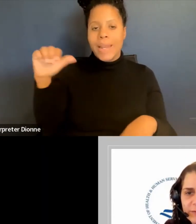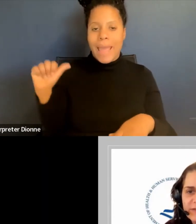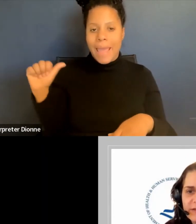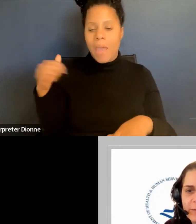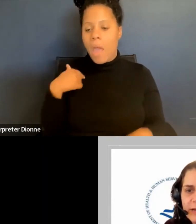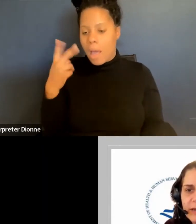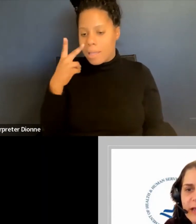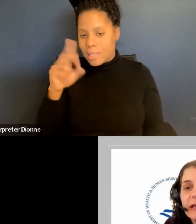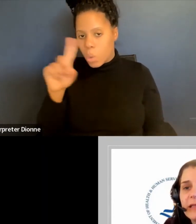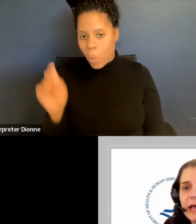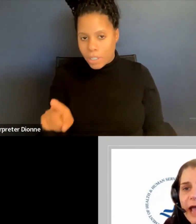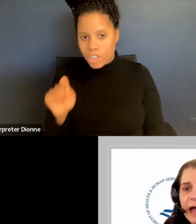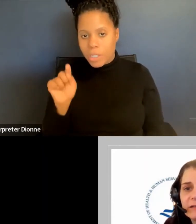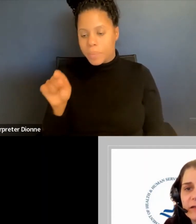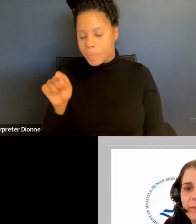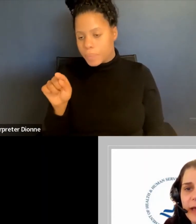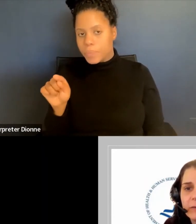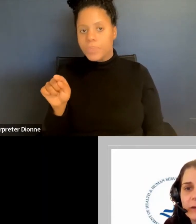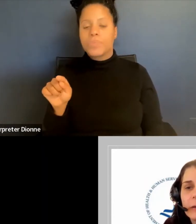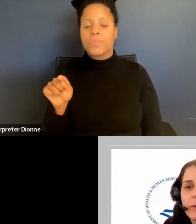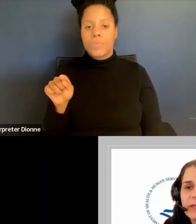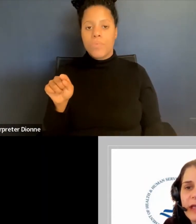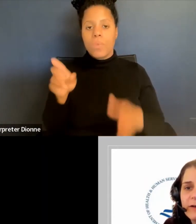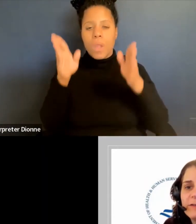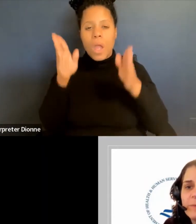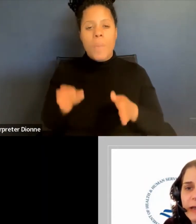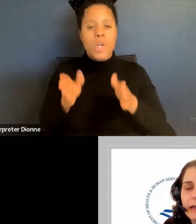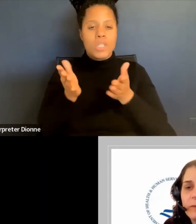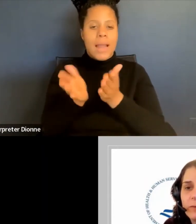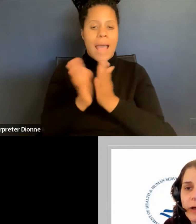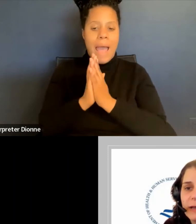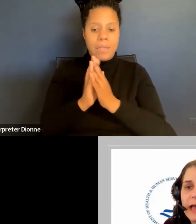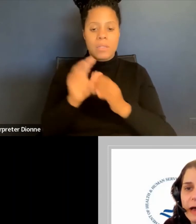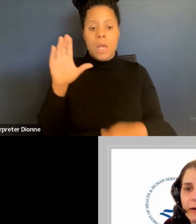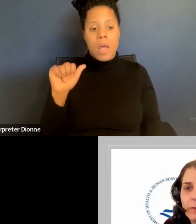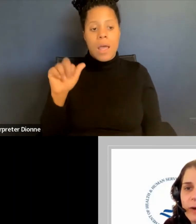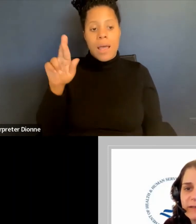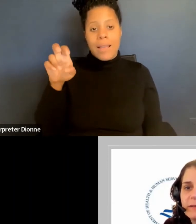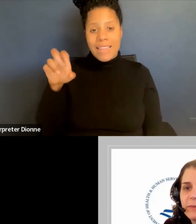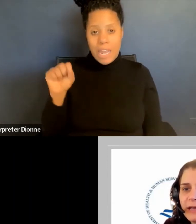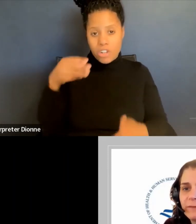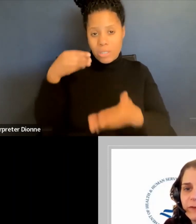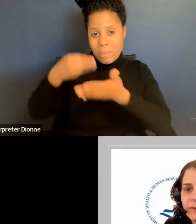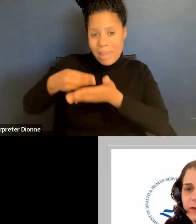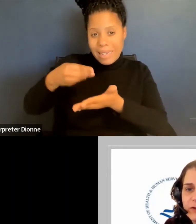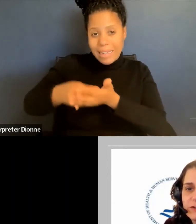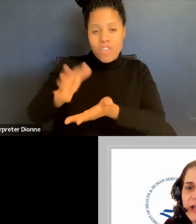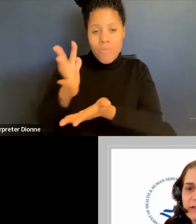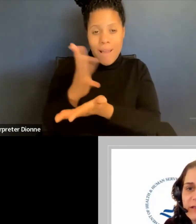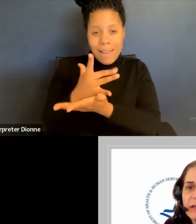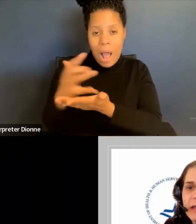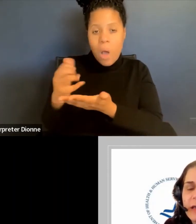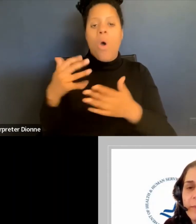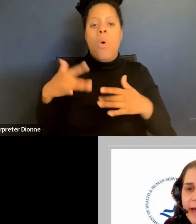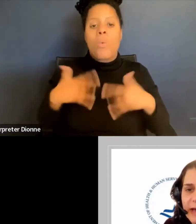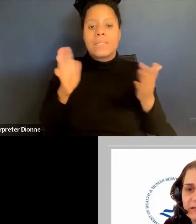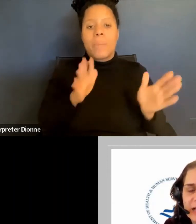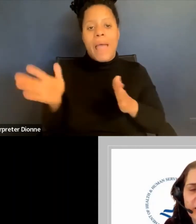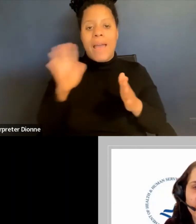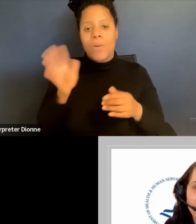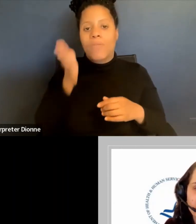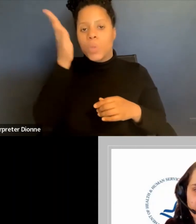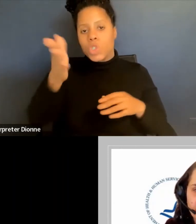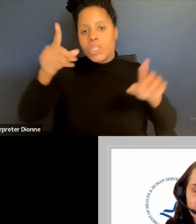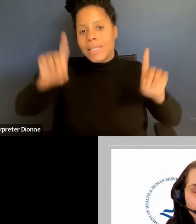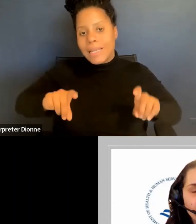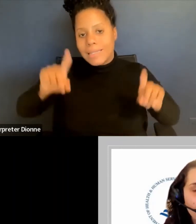question from someone that asked about, with CARES money running out, what is the plan for future testing, masks,